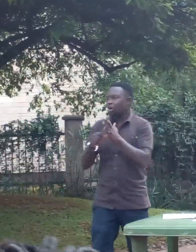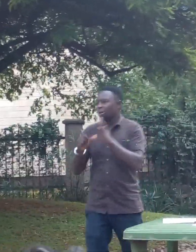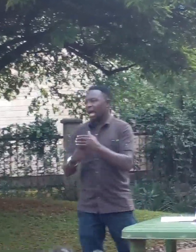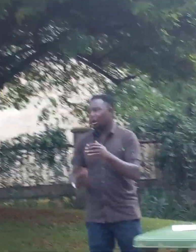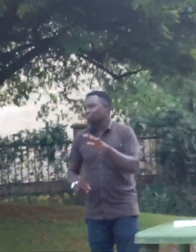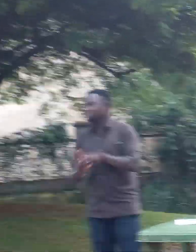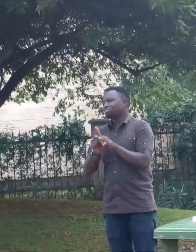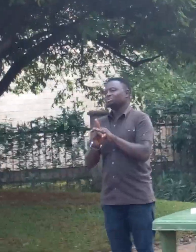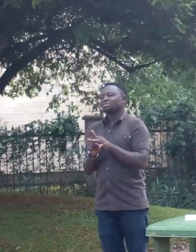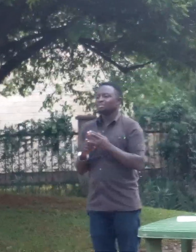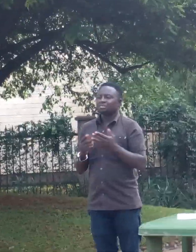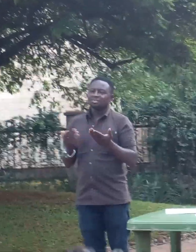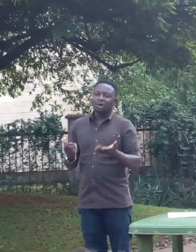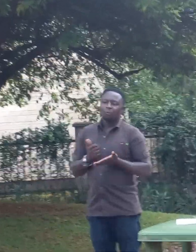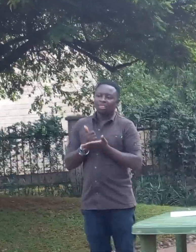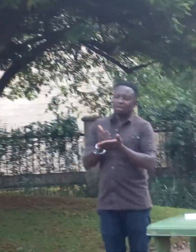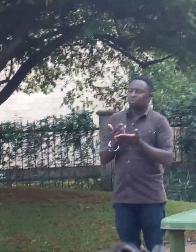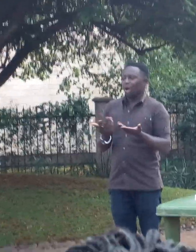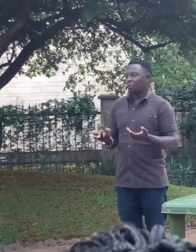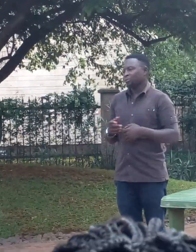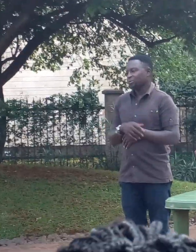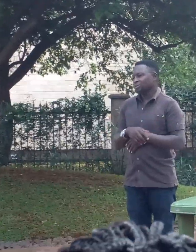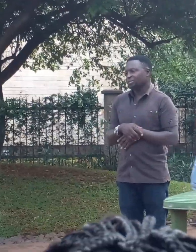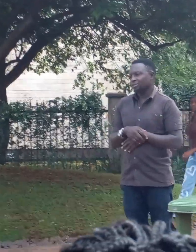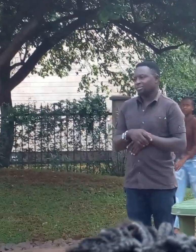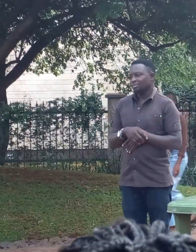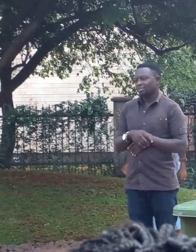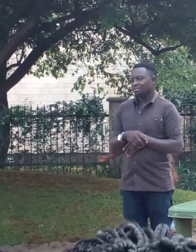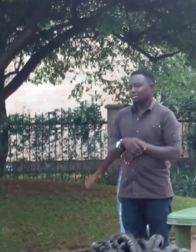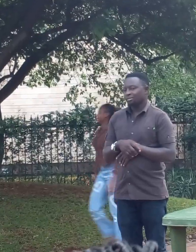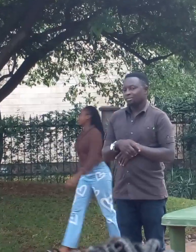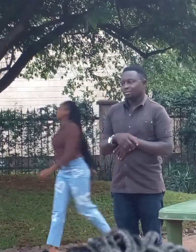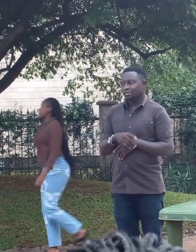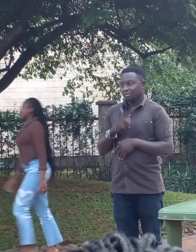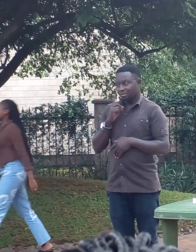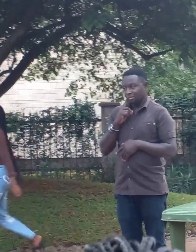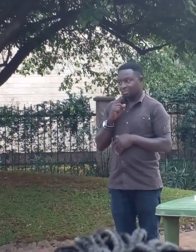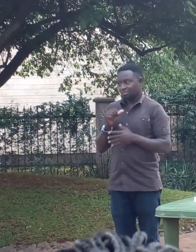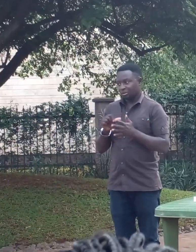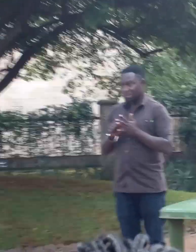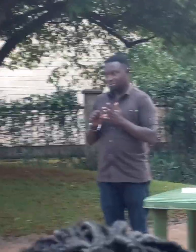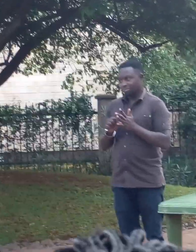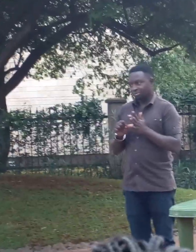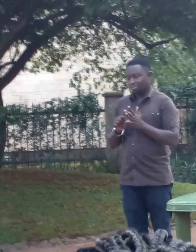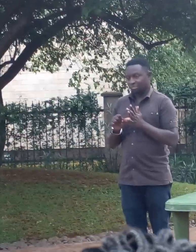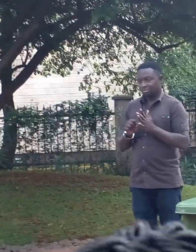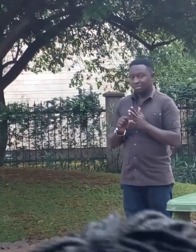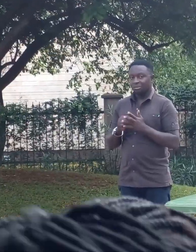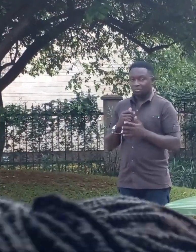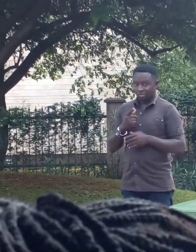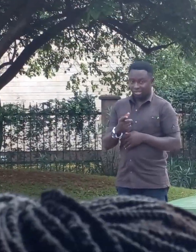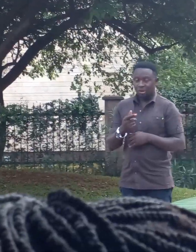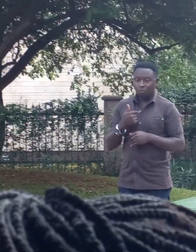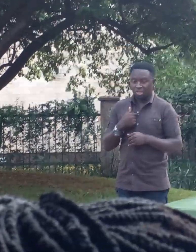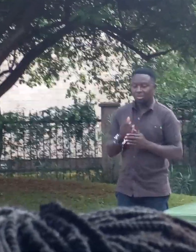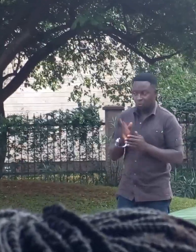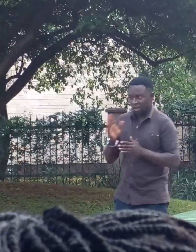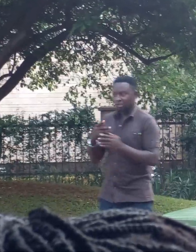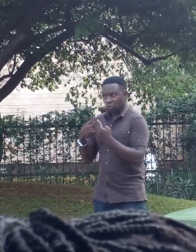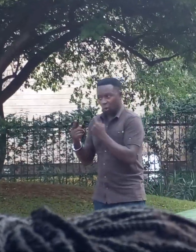you to the Olympics, and then the problem escalates. How will you help? So on that issue,